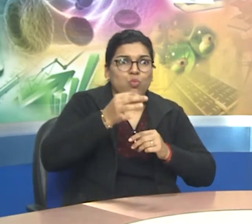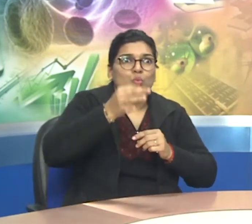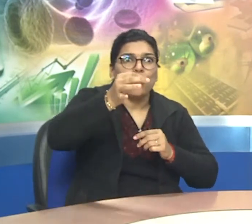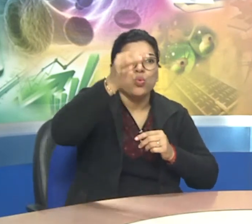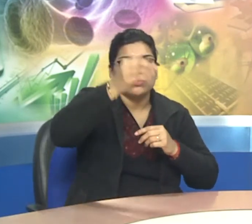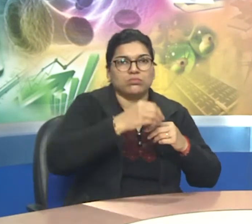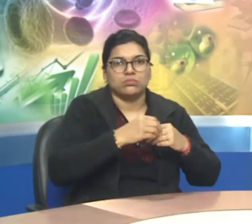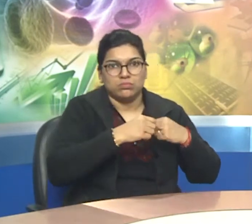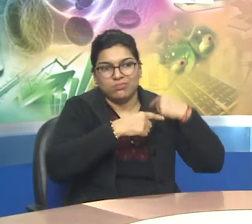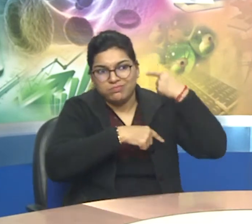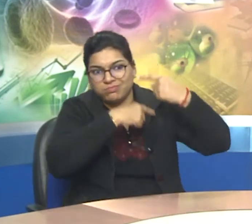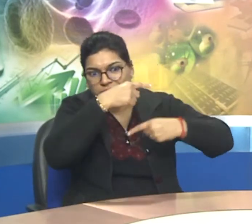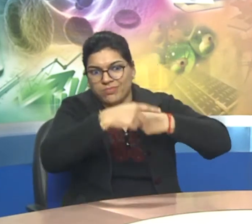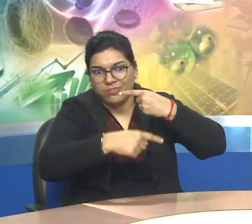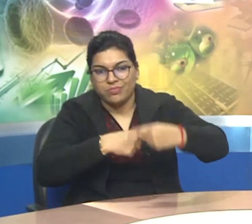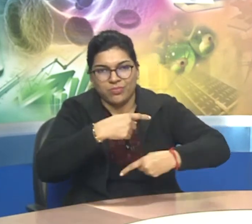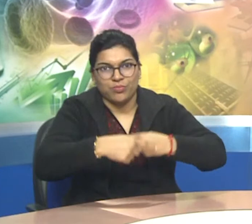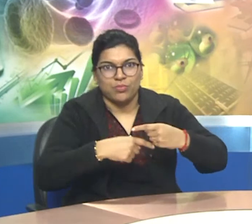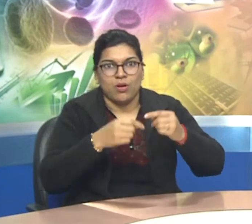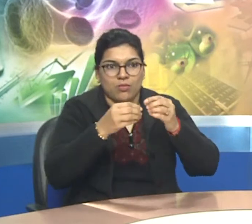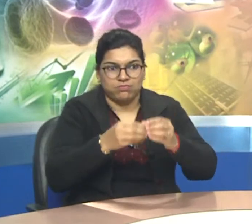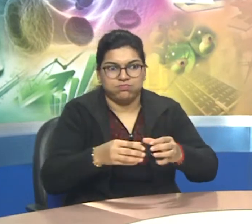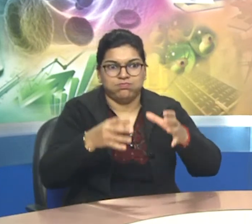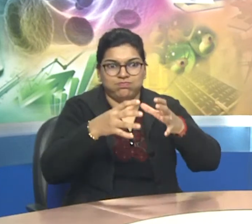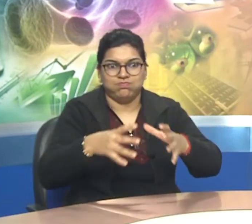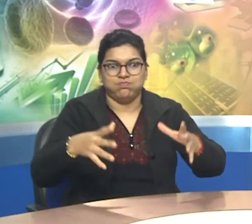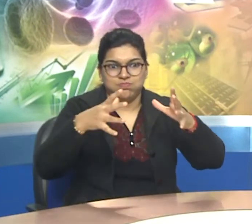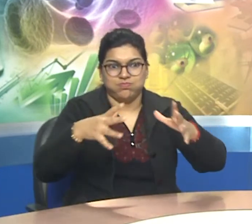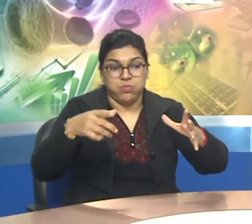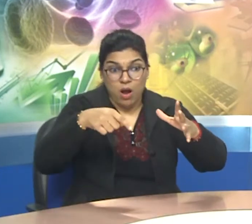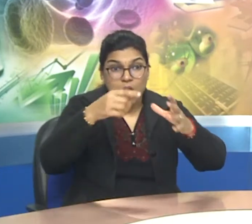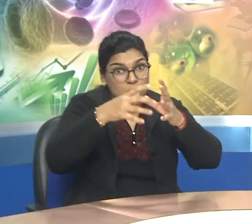We hold it in trust for the future generation,